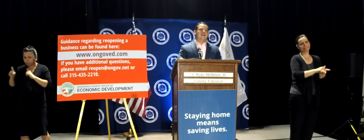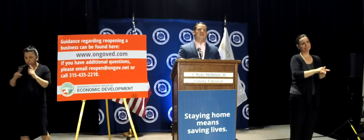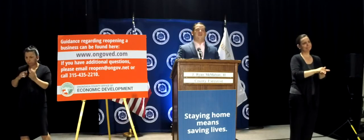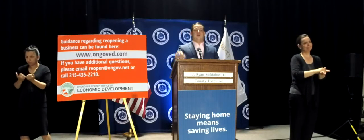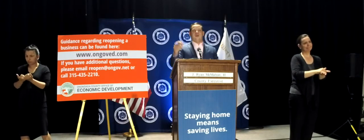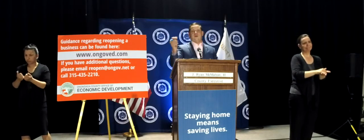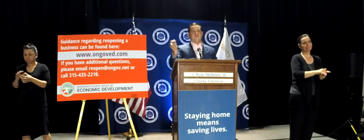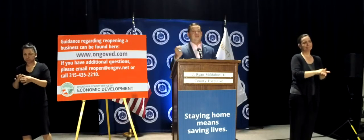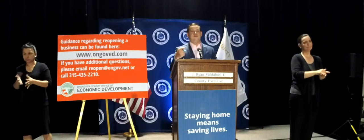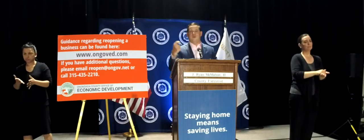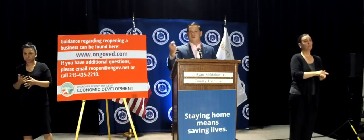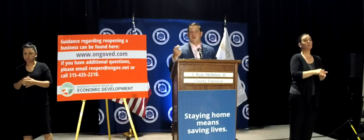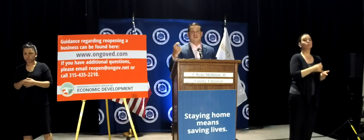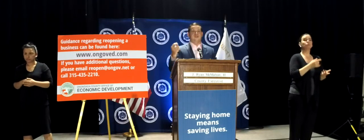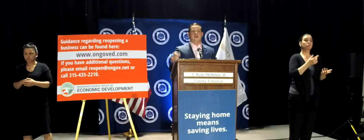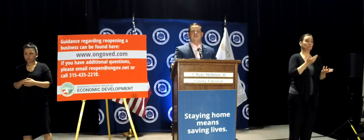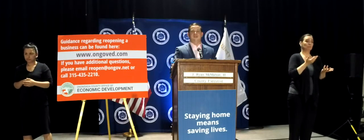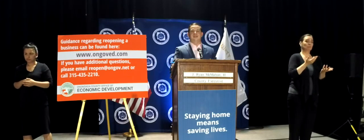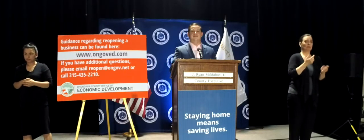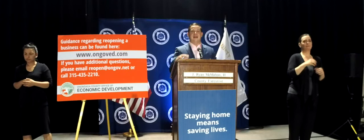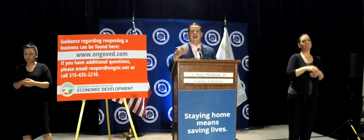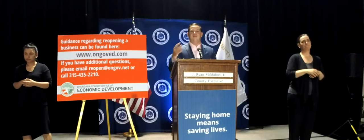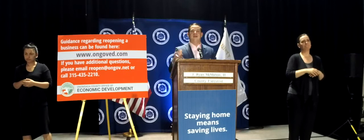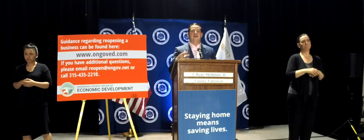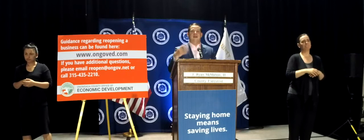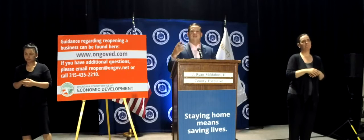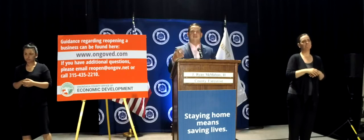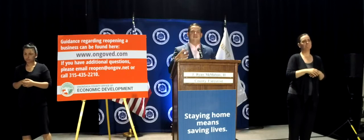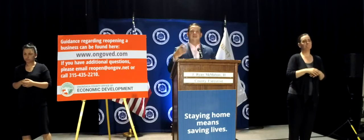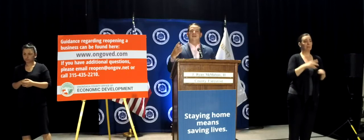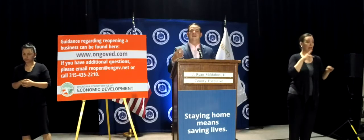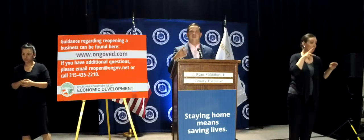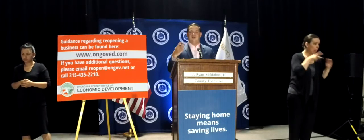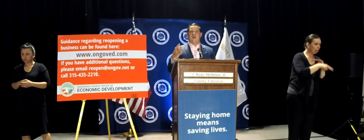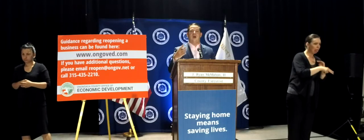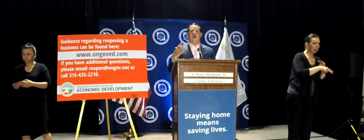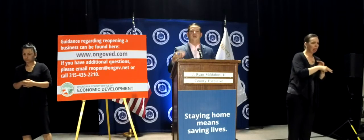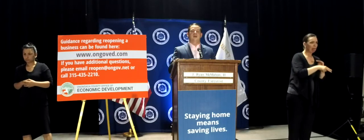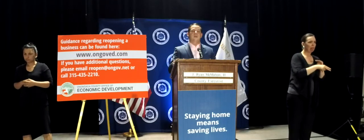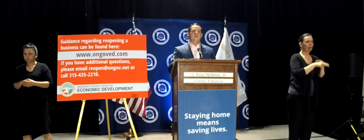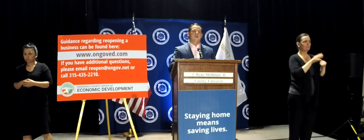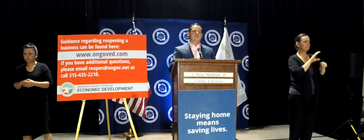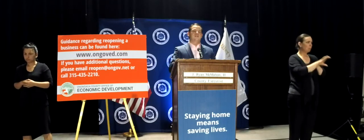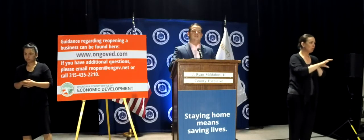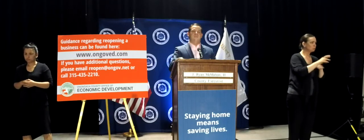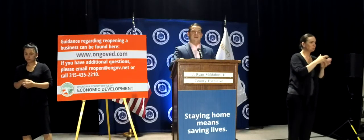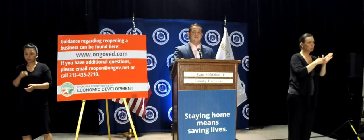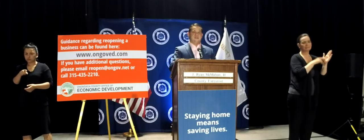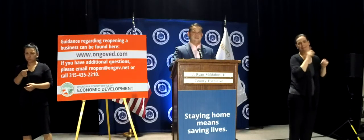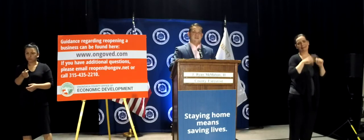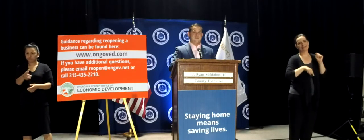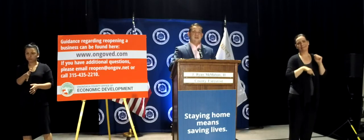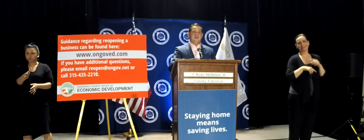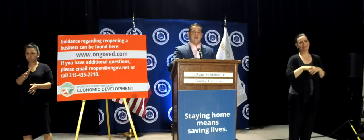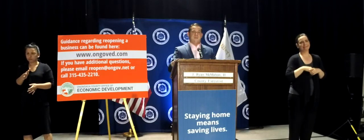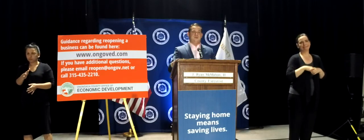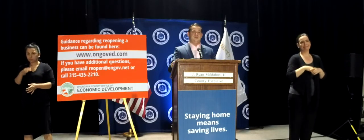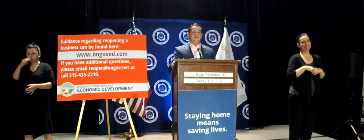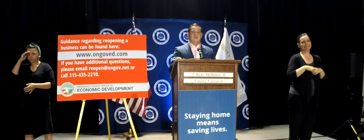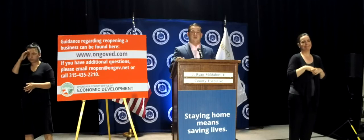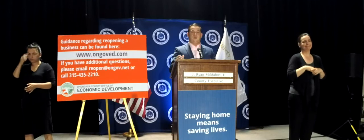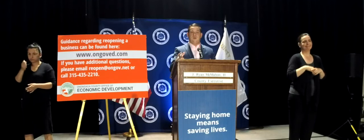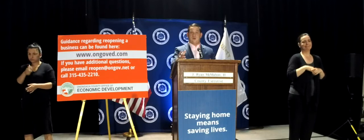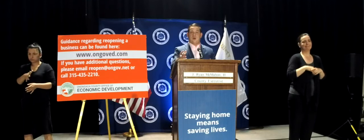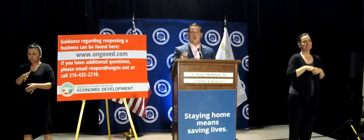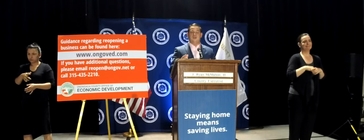20% and you're going to go enforce all this stuff at the same time. It's very hard. This gives the businesses the